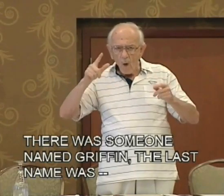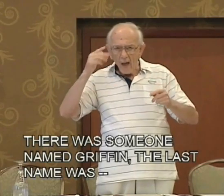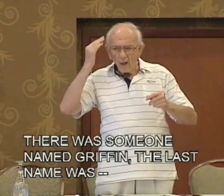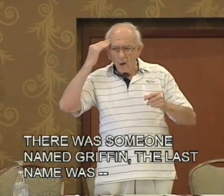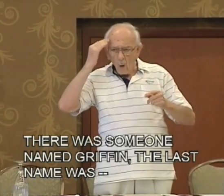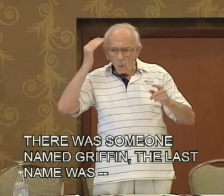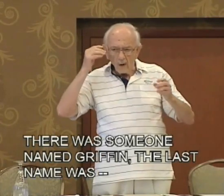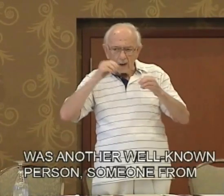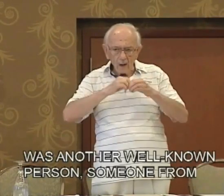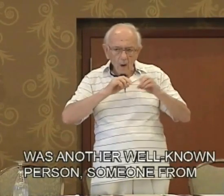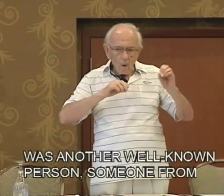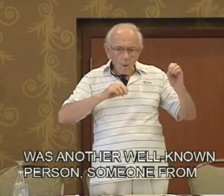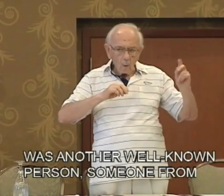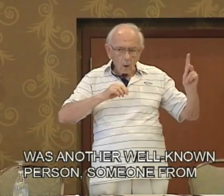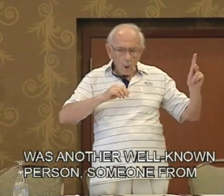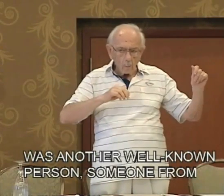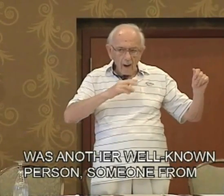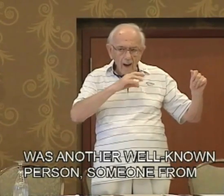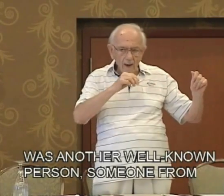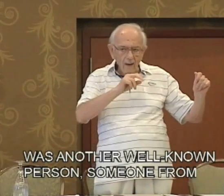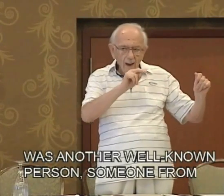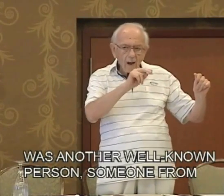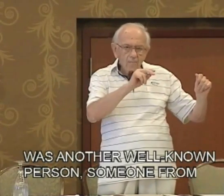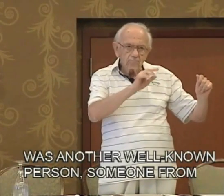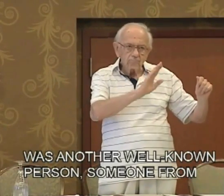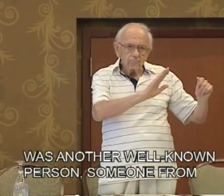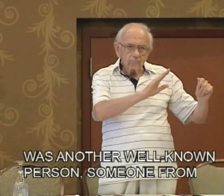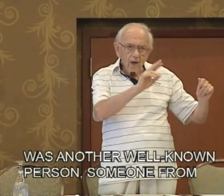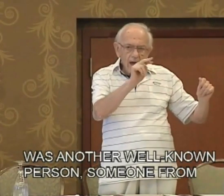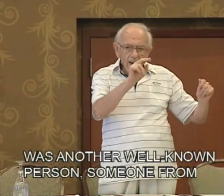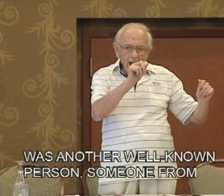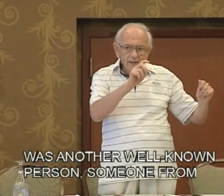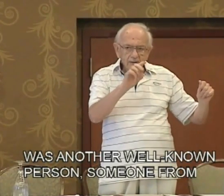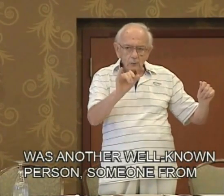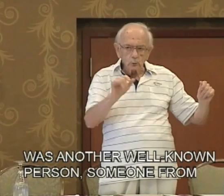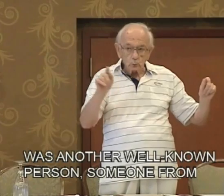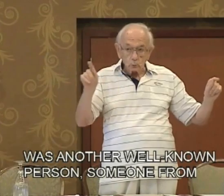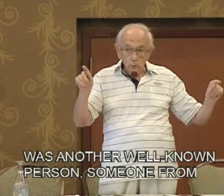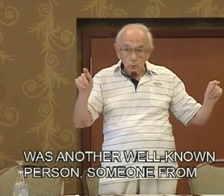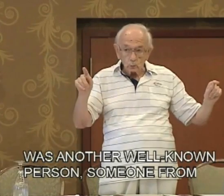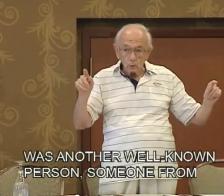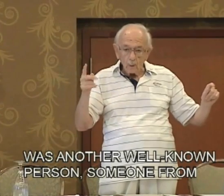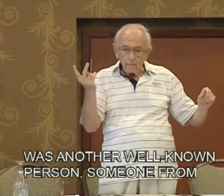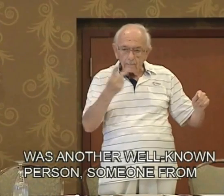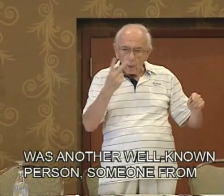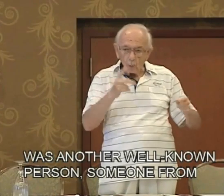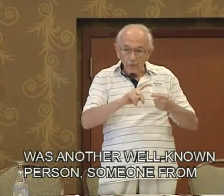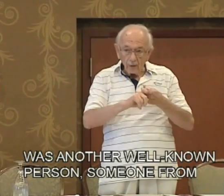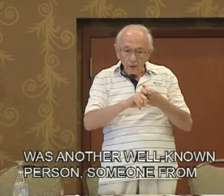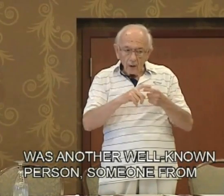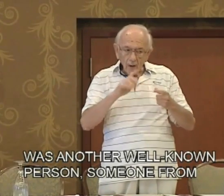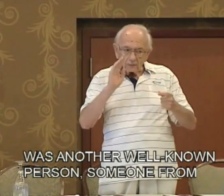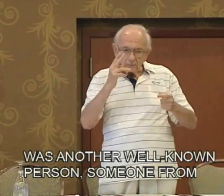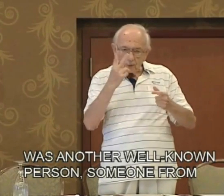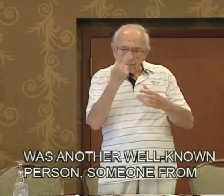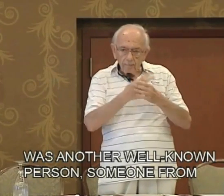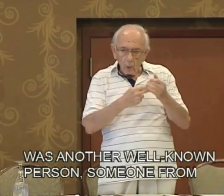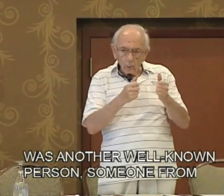another well-known person this was someone from Oklahoma who also was supporting the affiliation with NAD and it was